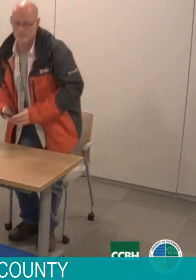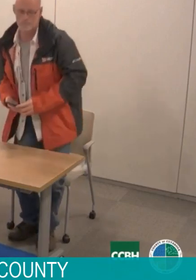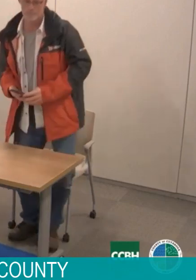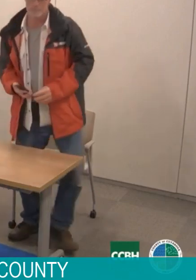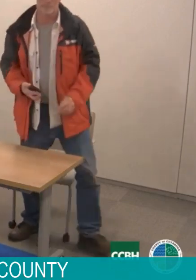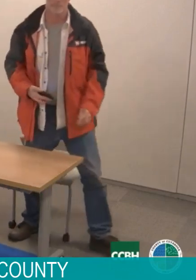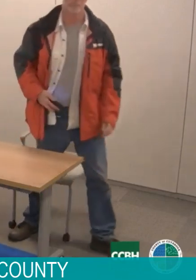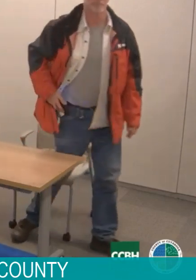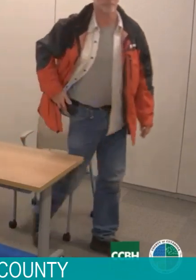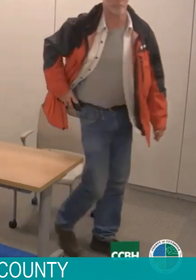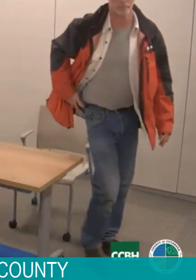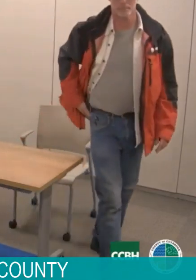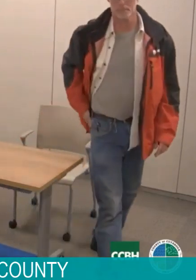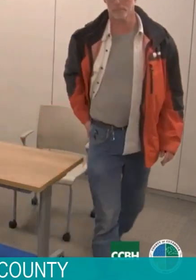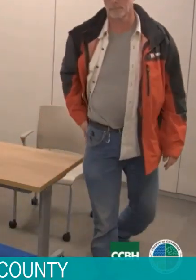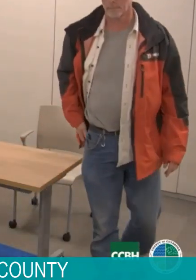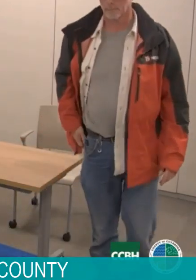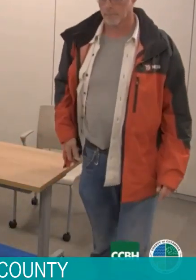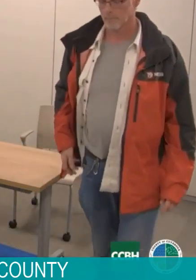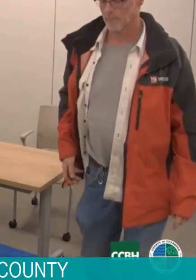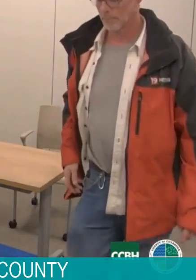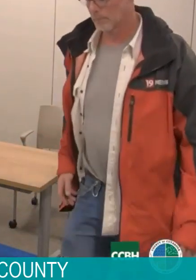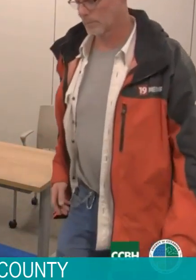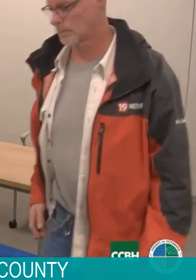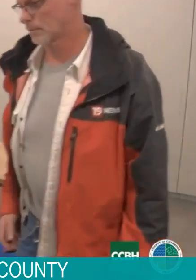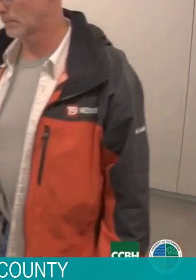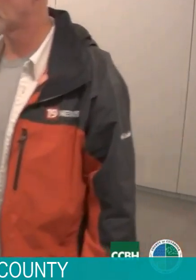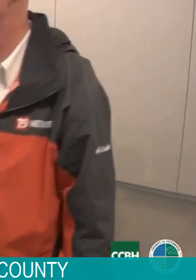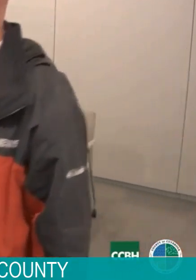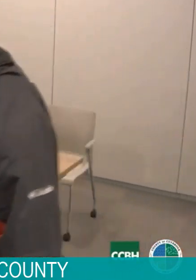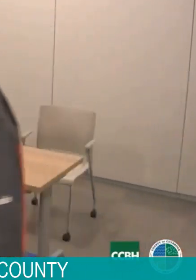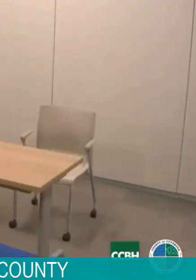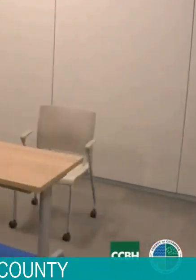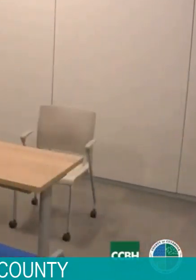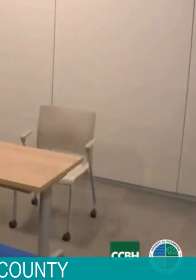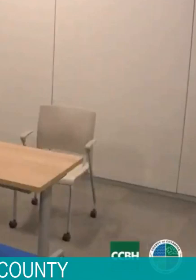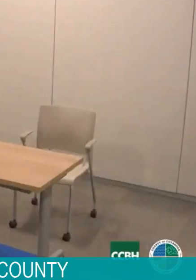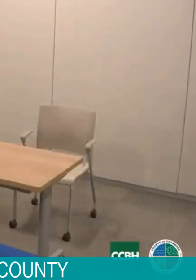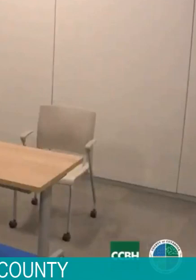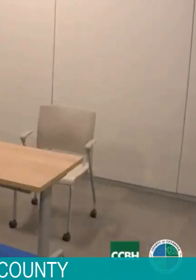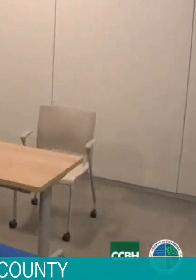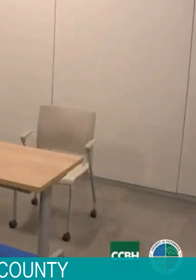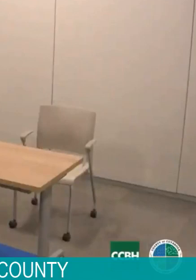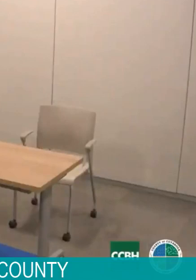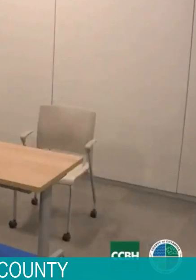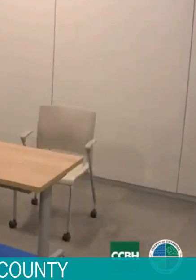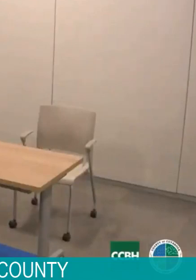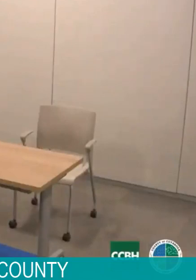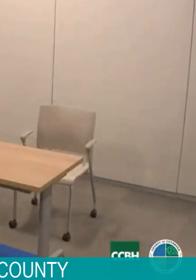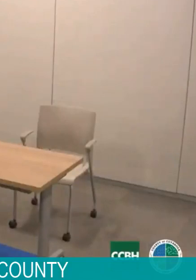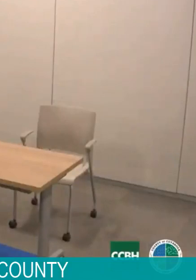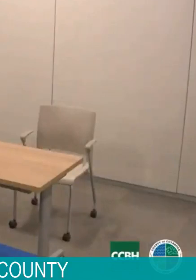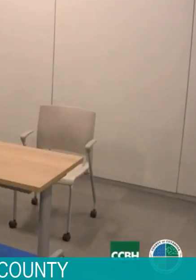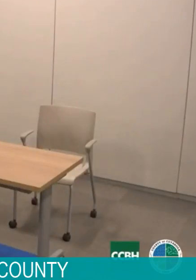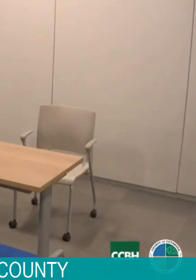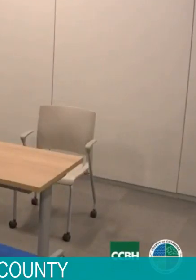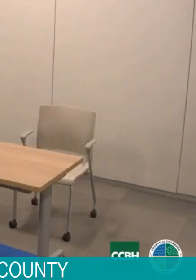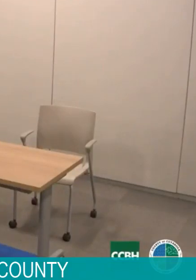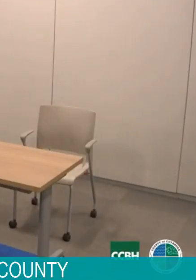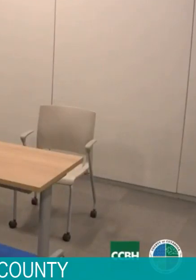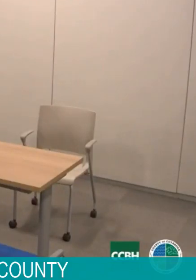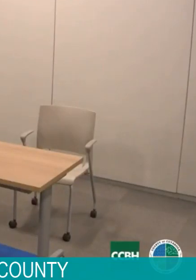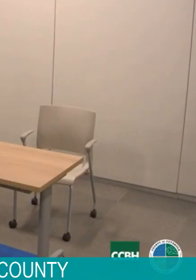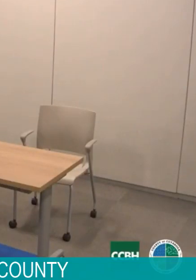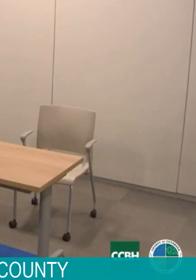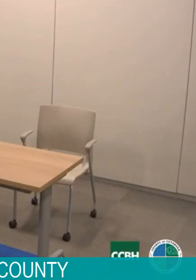saw retail recreation was down, but apparently like parks were up. If you can interpret that, first of all, what's the baseline?